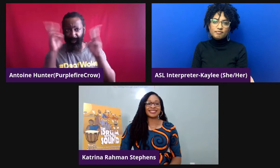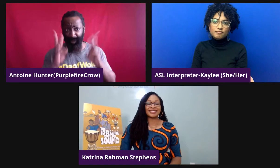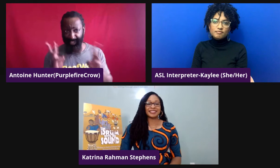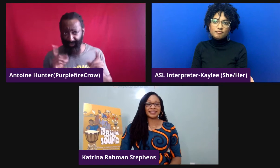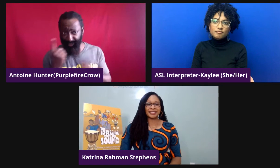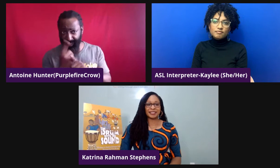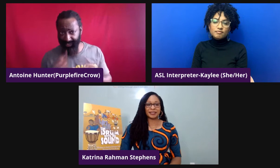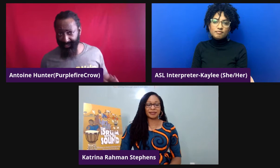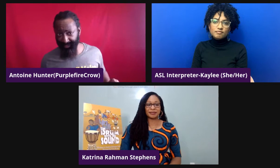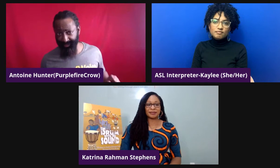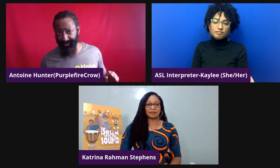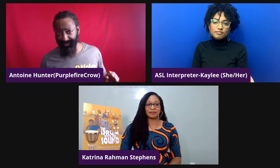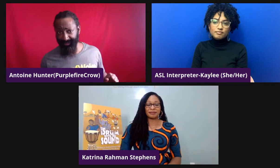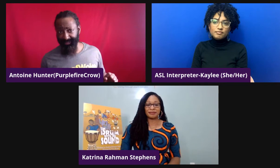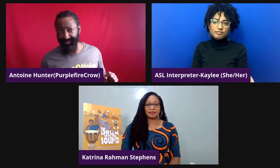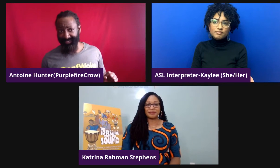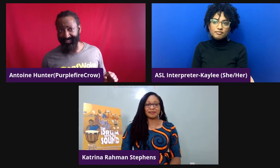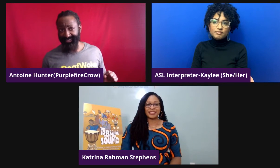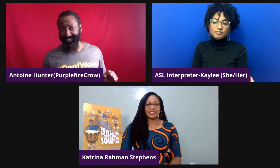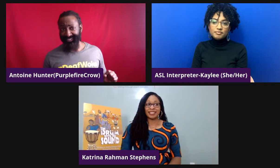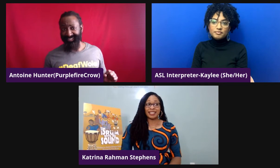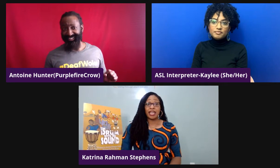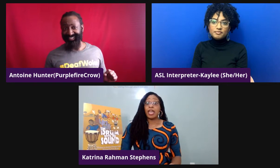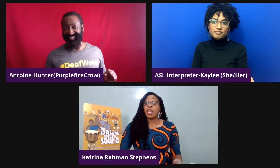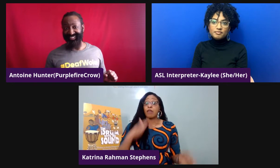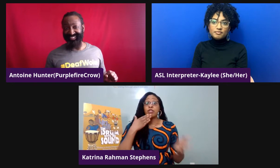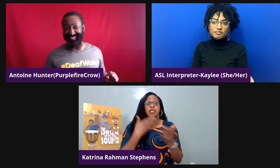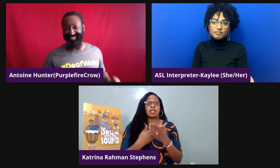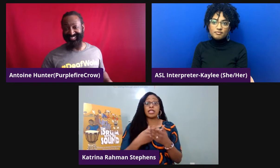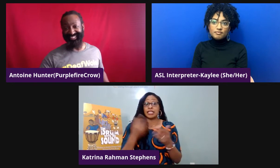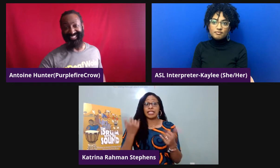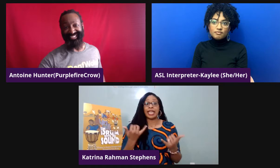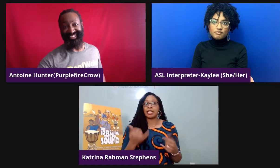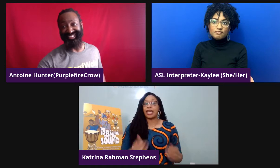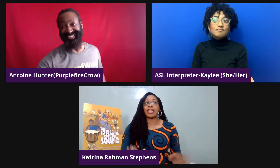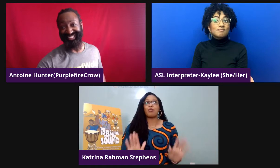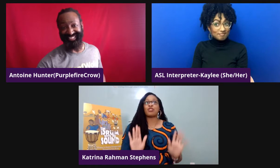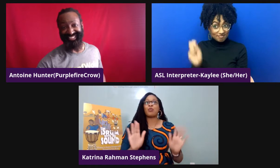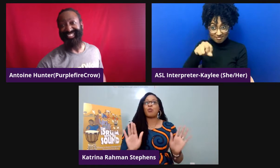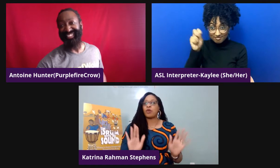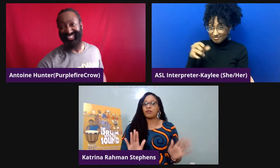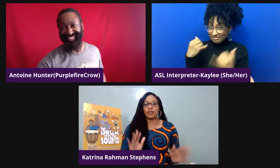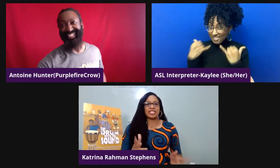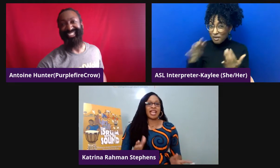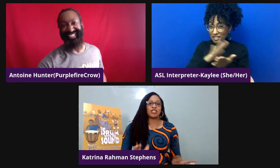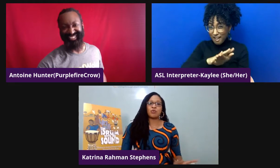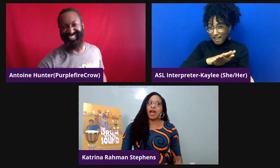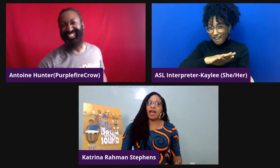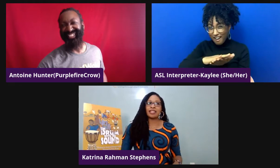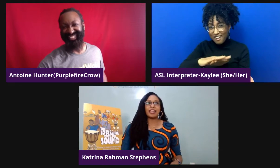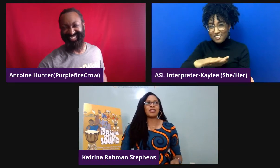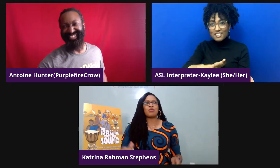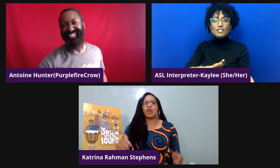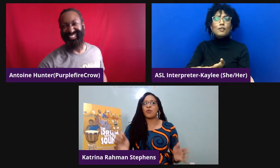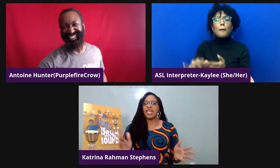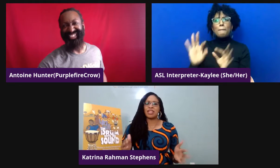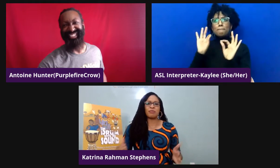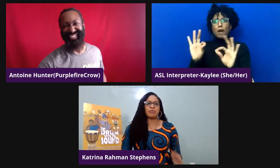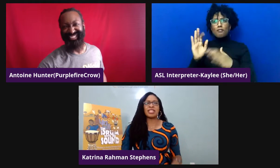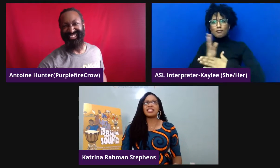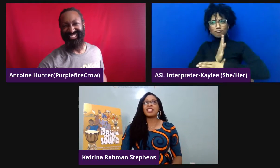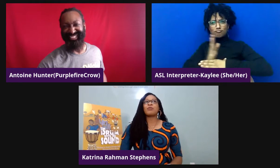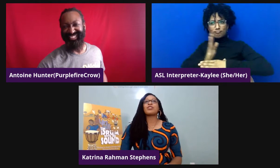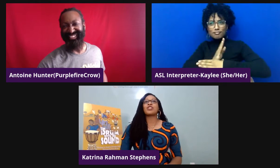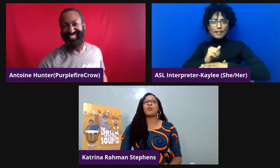Nice. Is it how's the weather? Good? It was good today. Like, it was wonderful, not too hot, not too cold. We